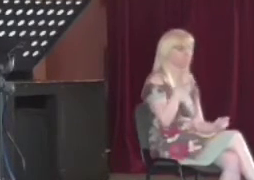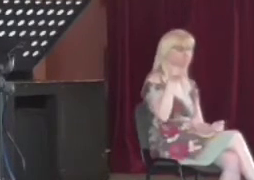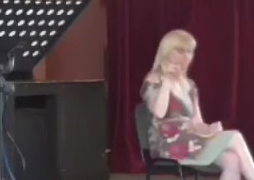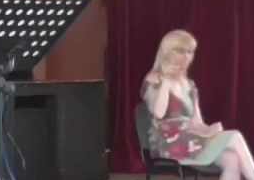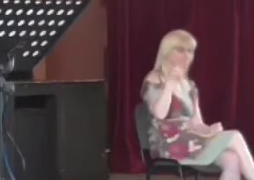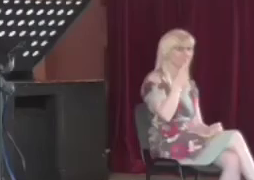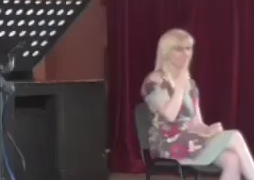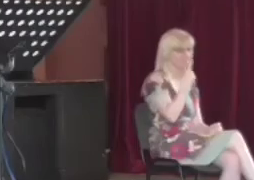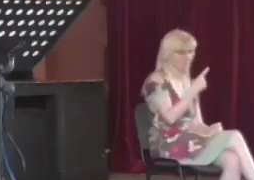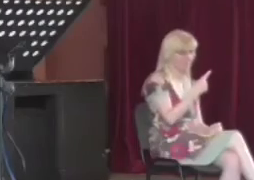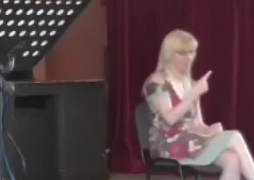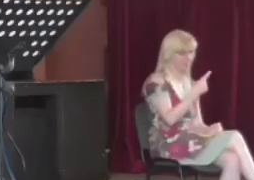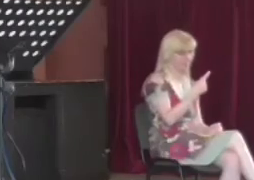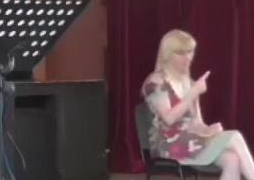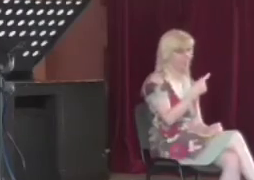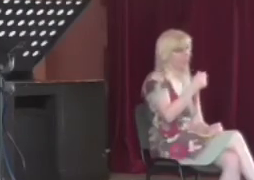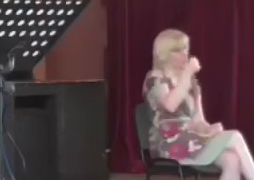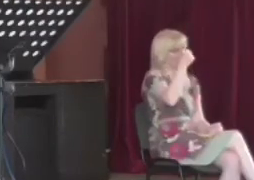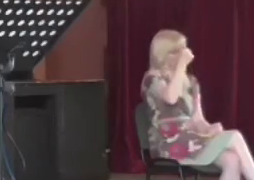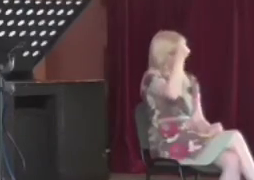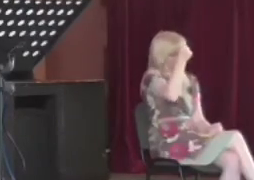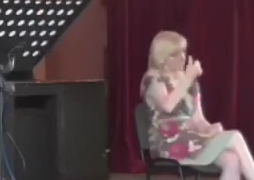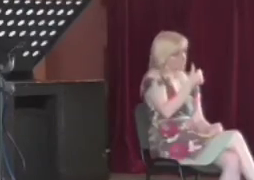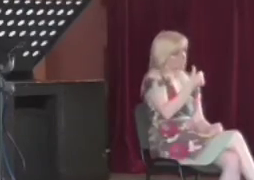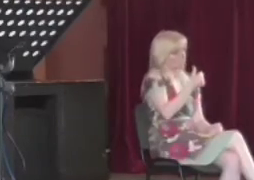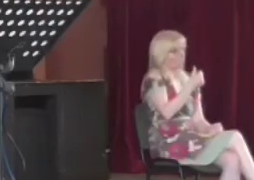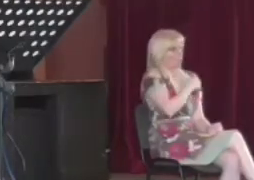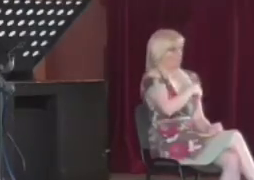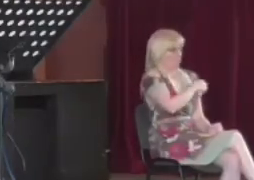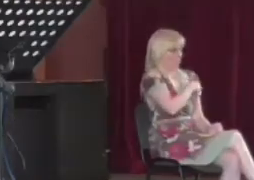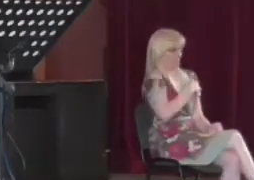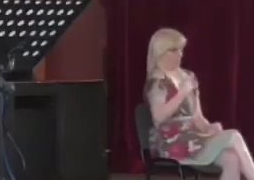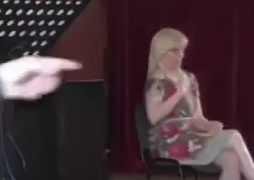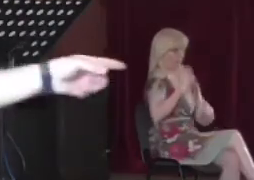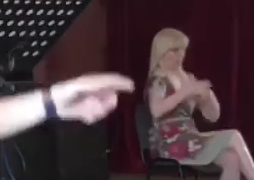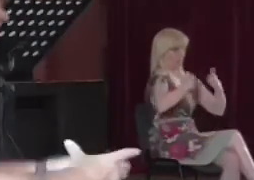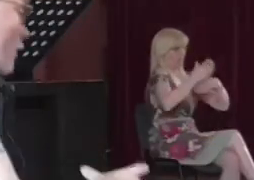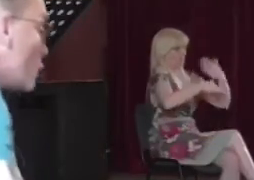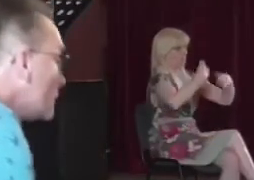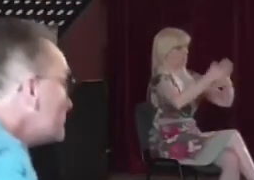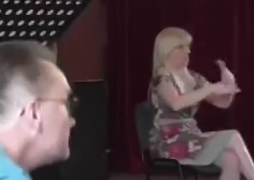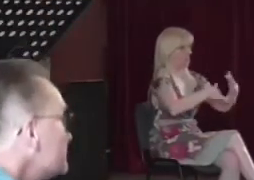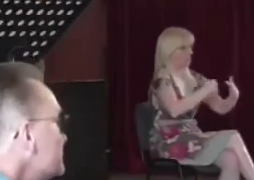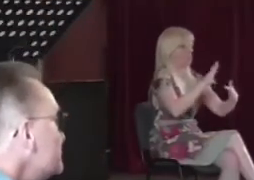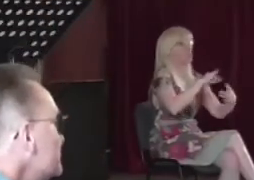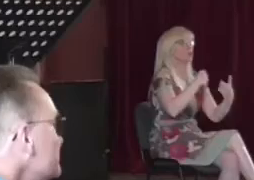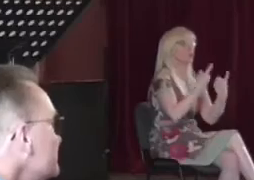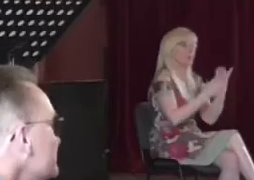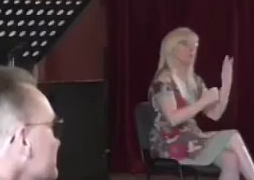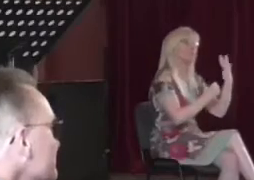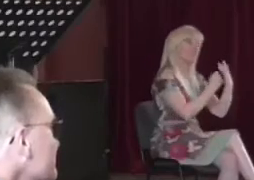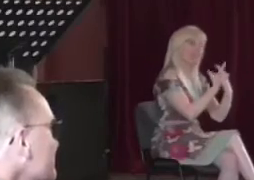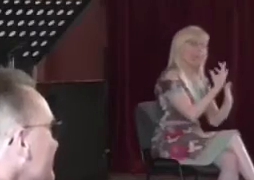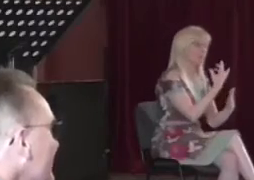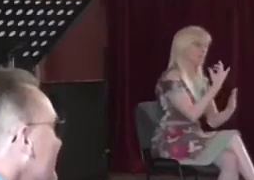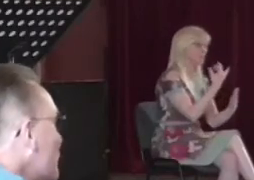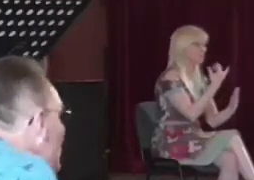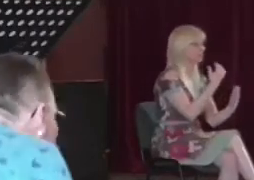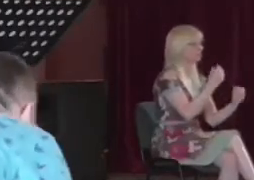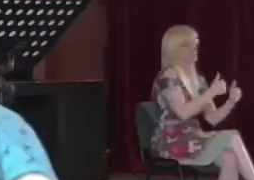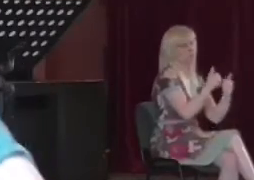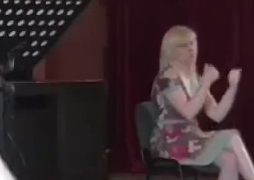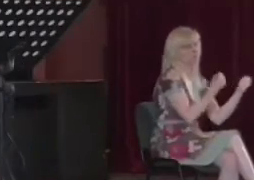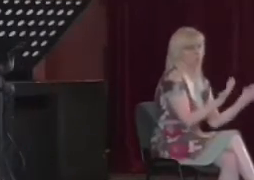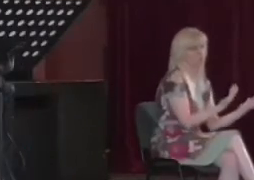you cannot help but the overspill of that into other things, no matter what the cost. I wonder whether that is you this morning,